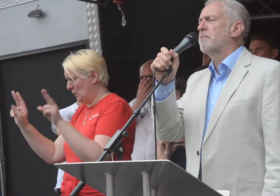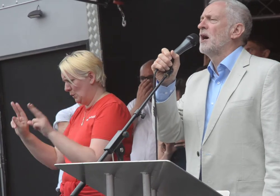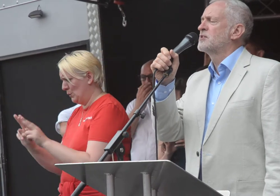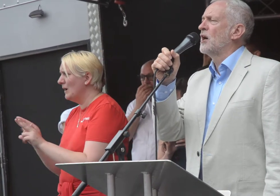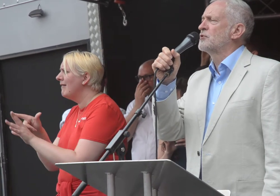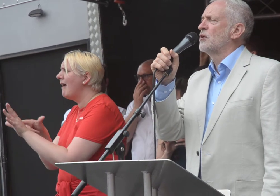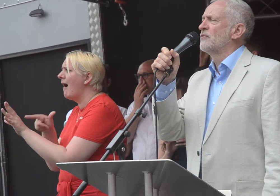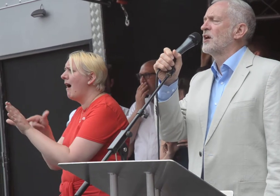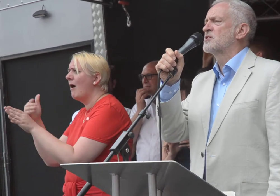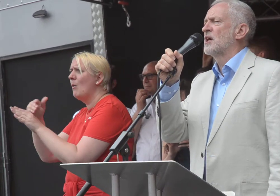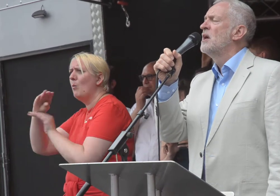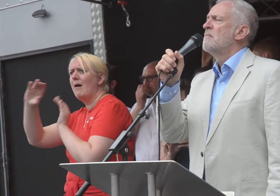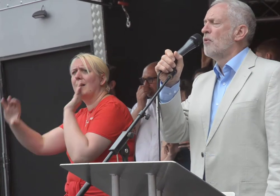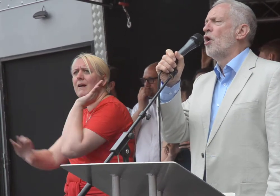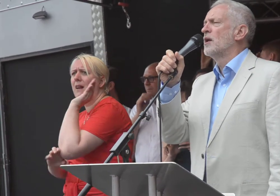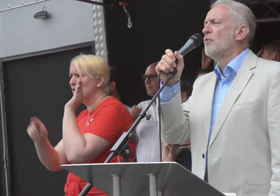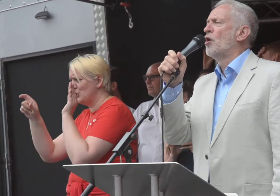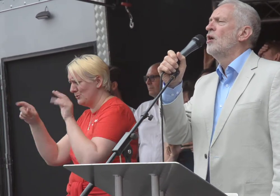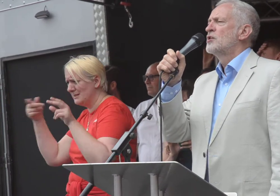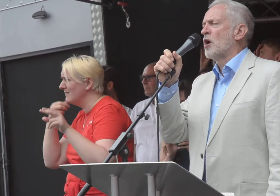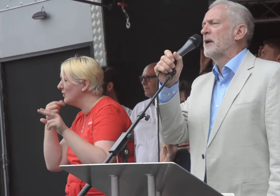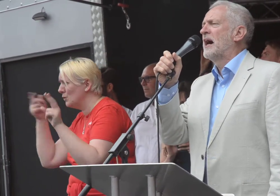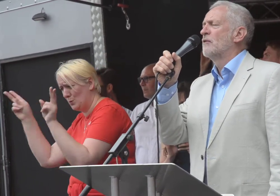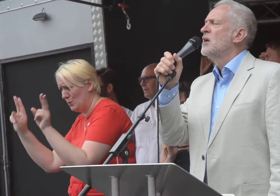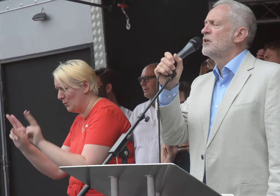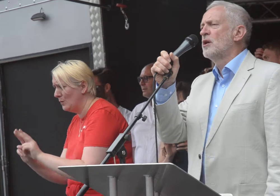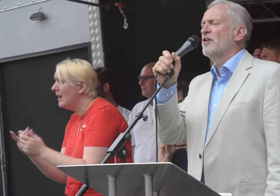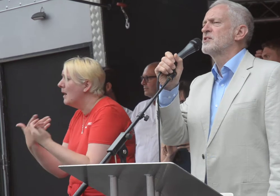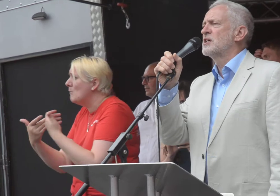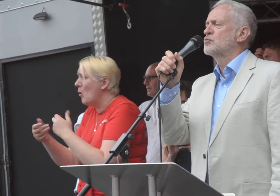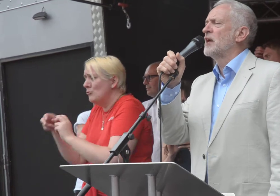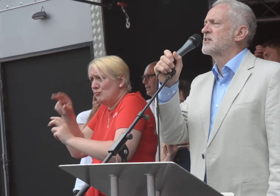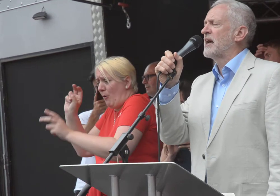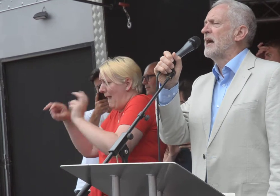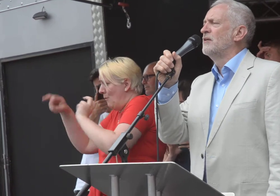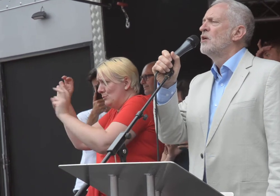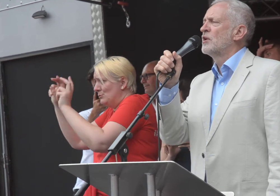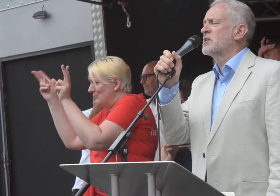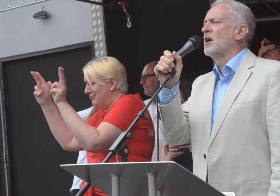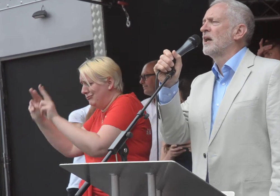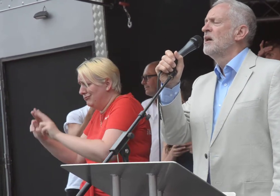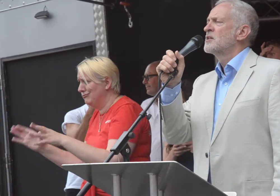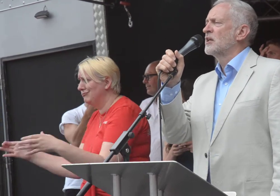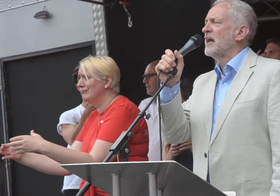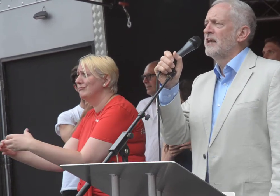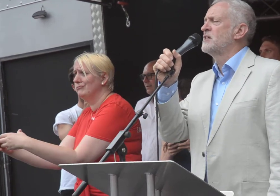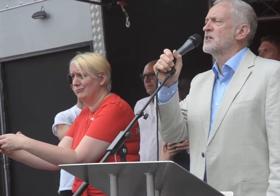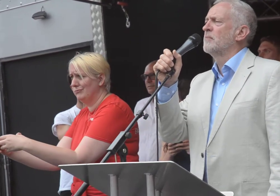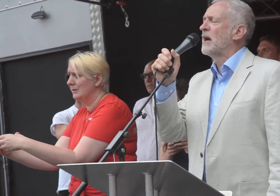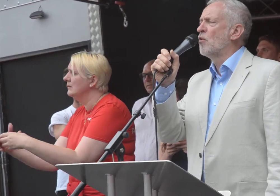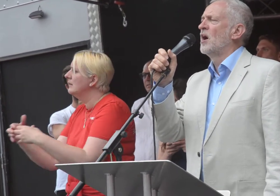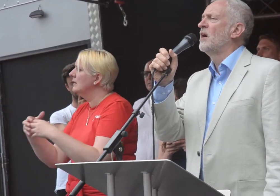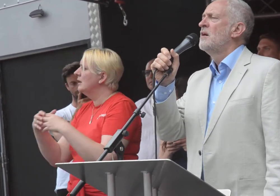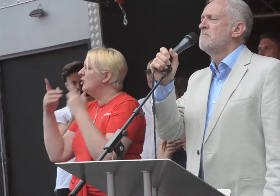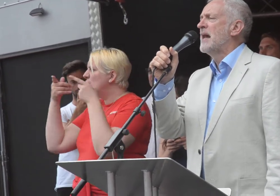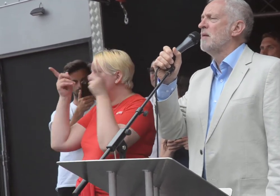students applying to go to university. More and more dropping out. Universities once again returning to the elitism